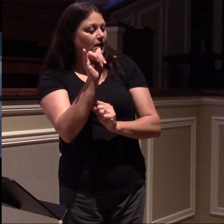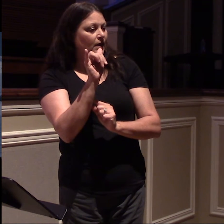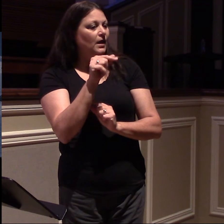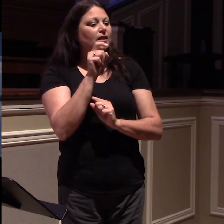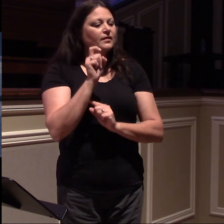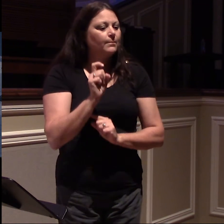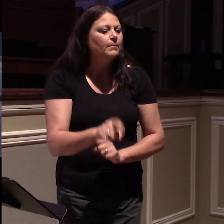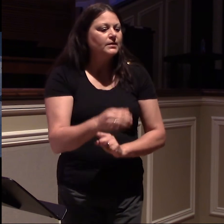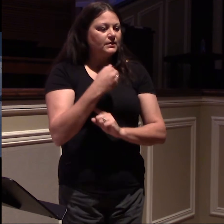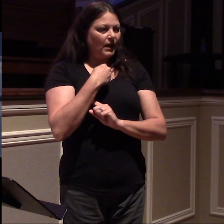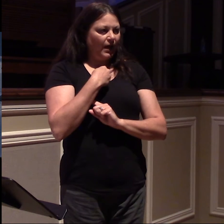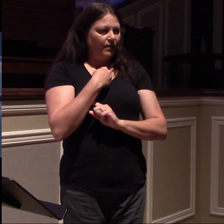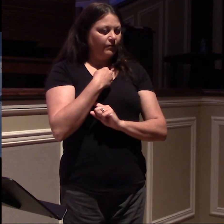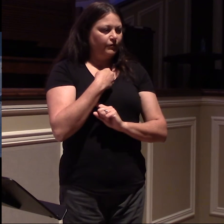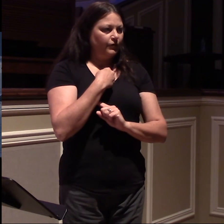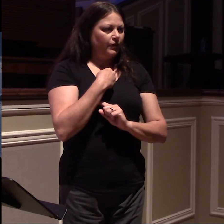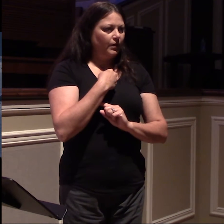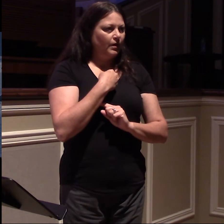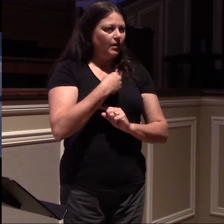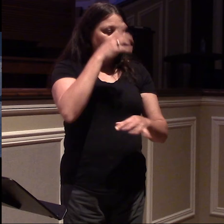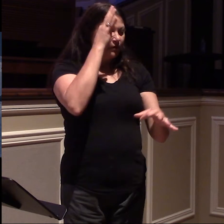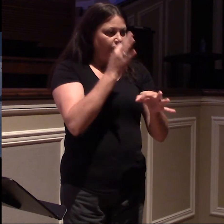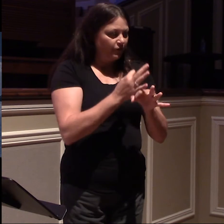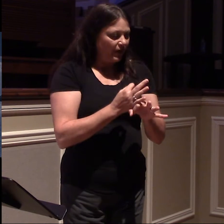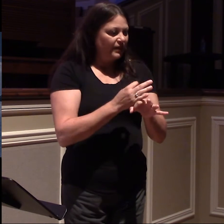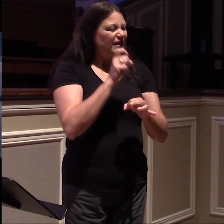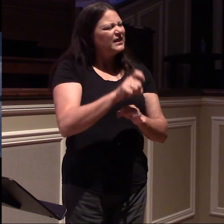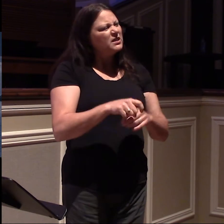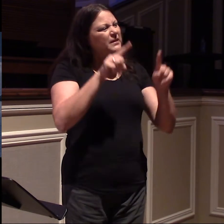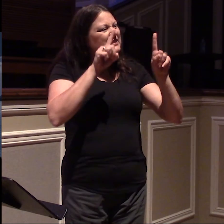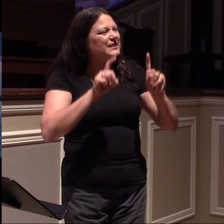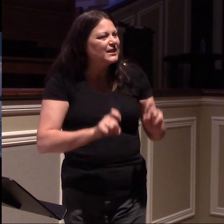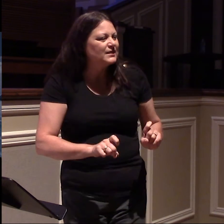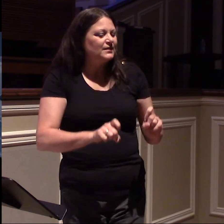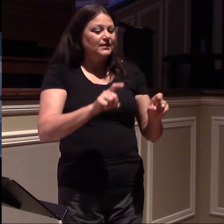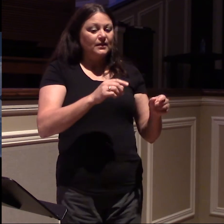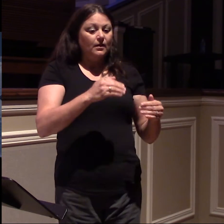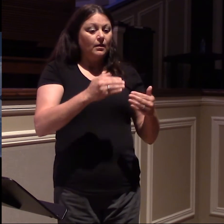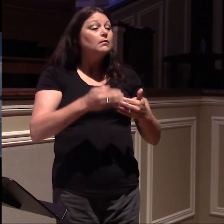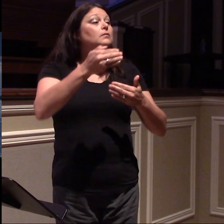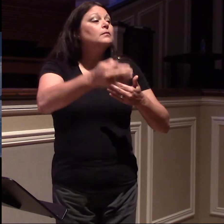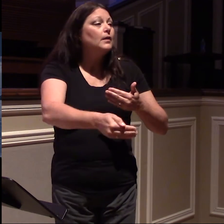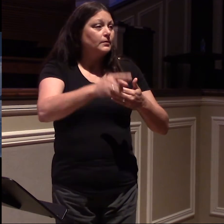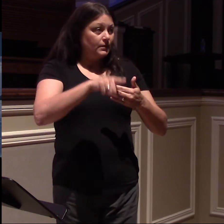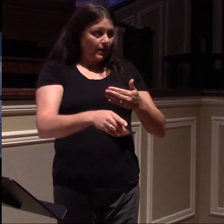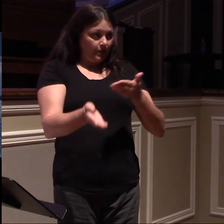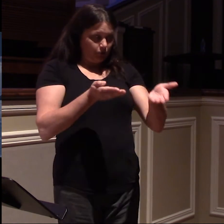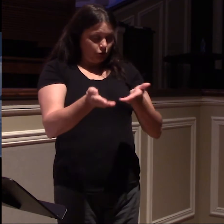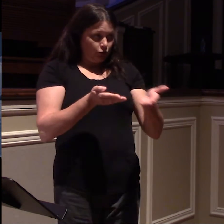of the faith with a clear conscience. These men must also first be tested, then let them serve as deacons if they're beyond